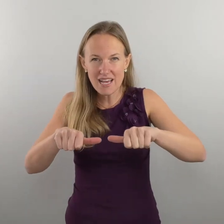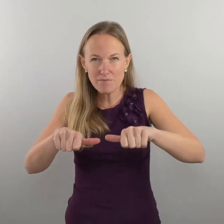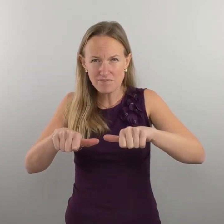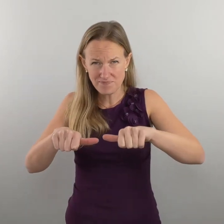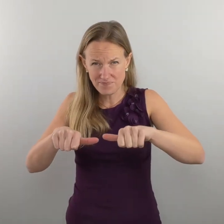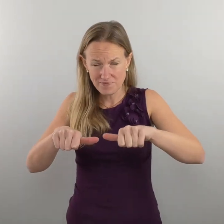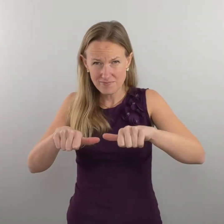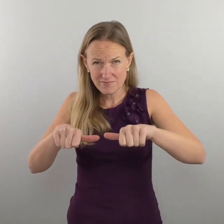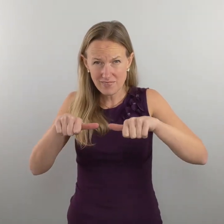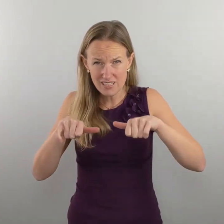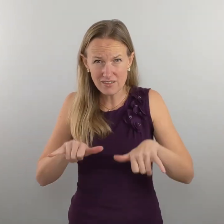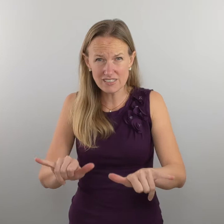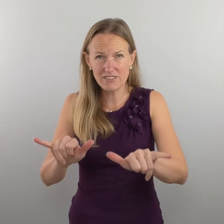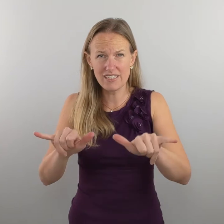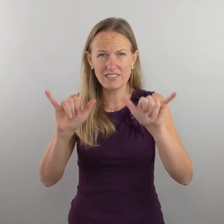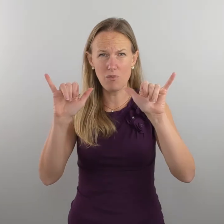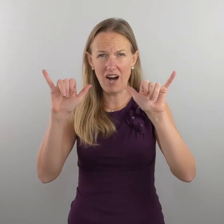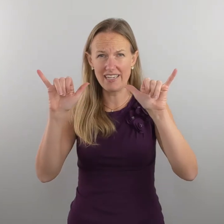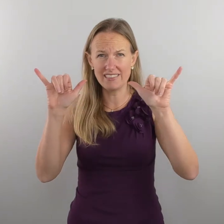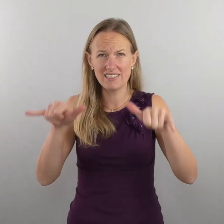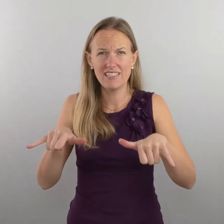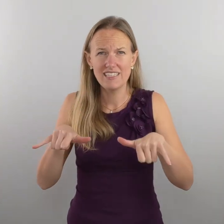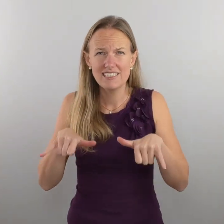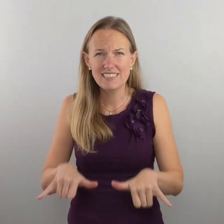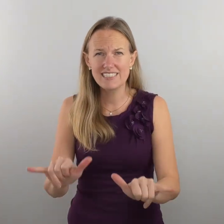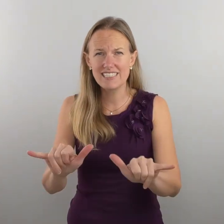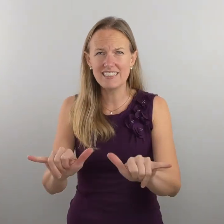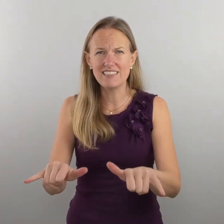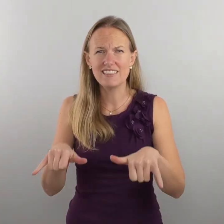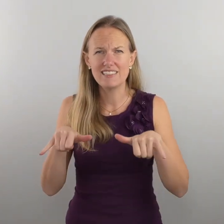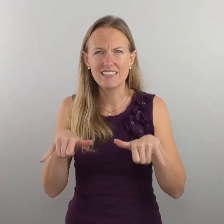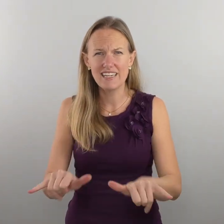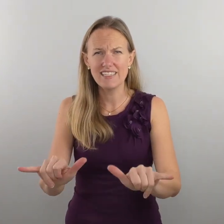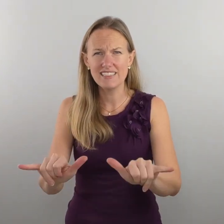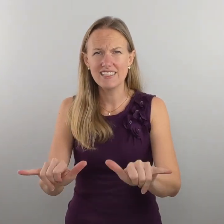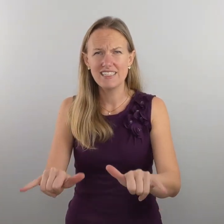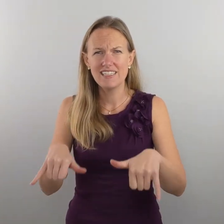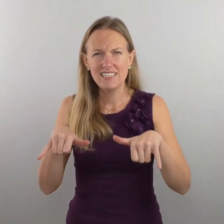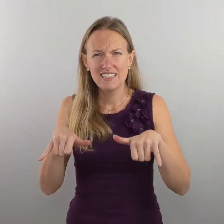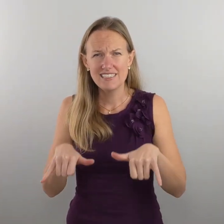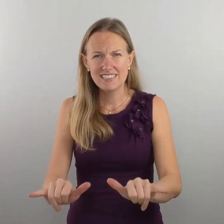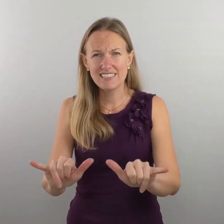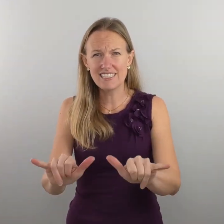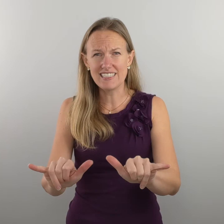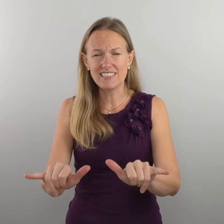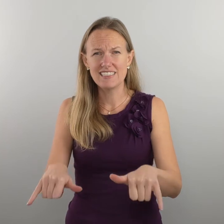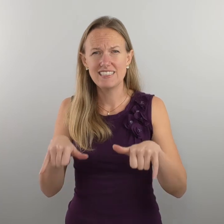up, or sorry, it's the Y's. Still, okay? Still.